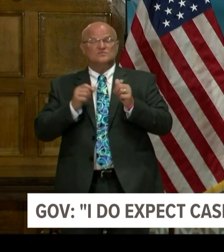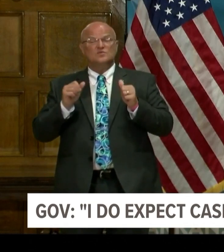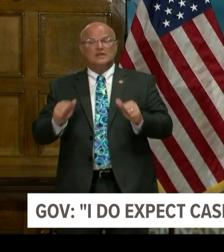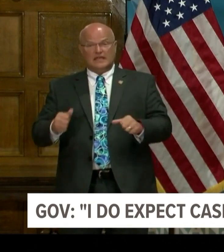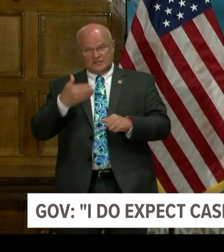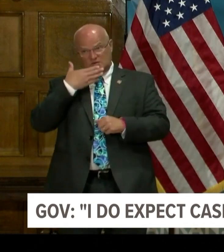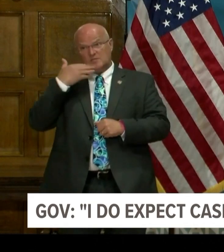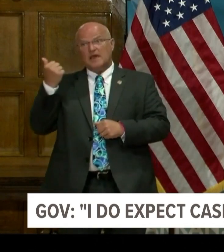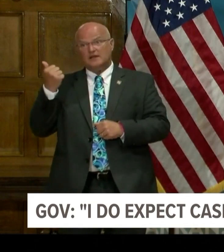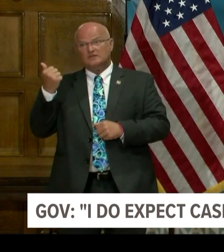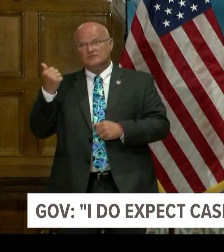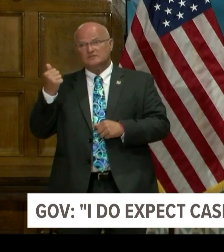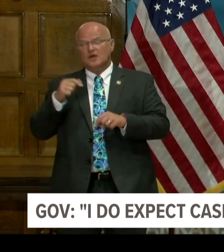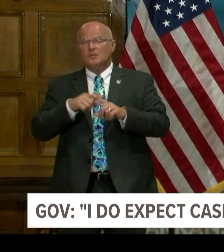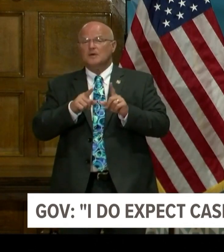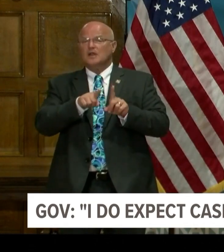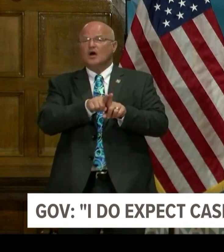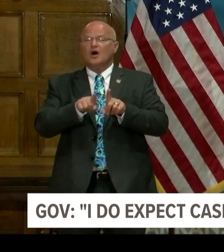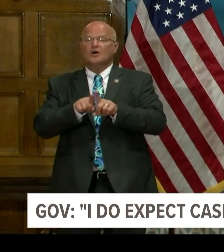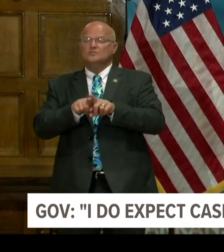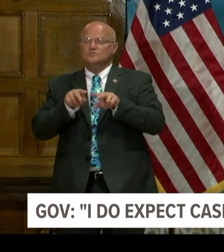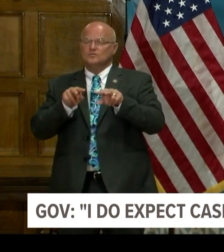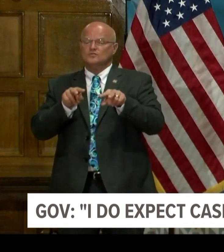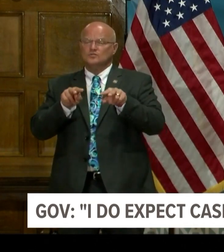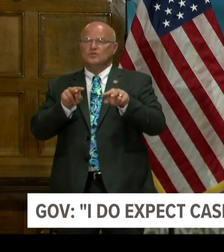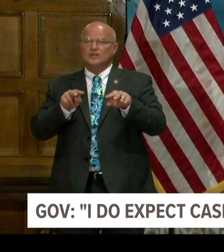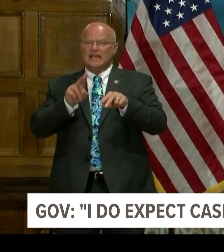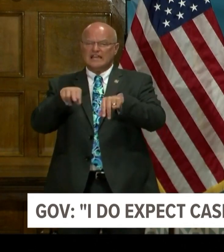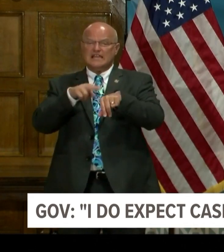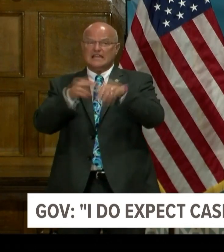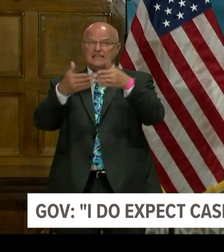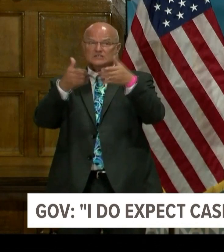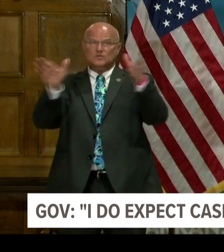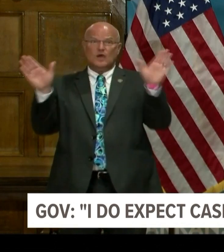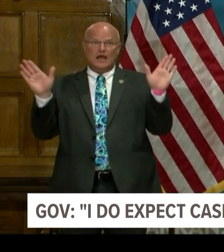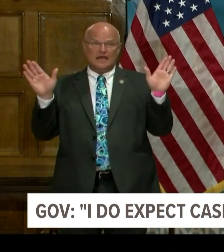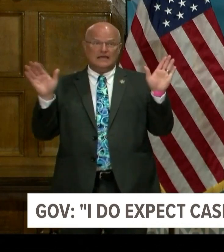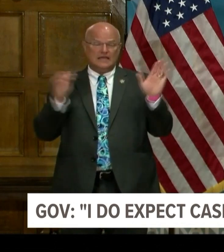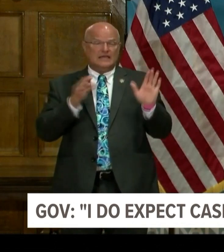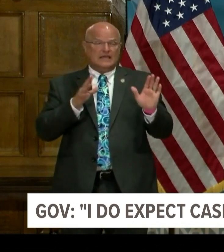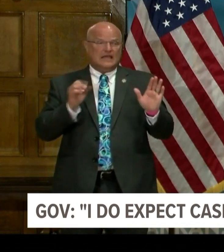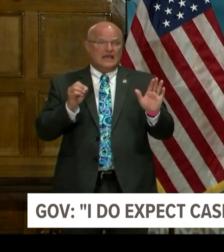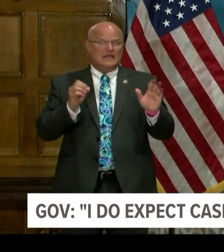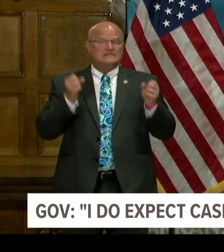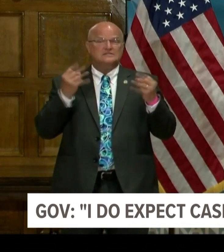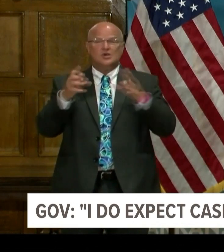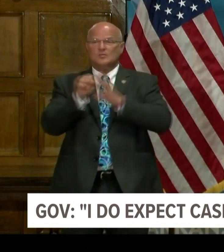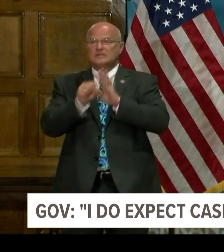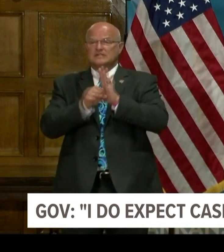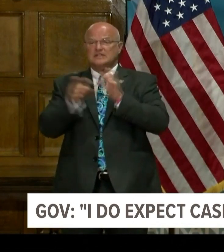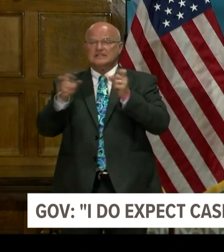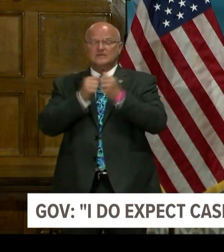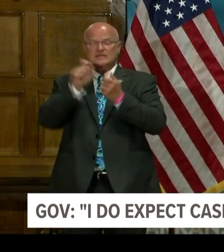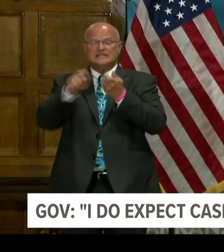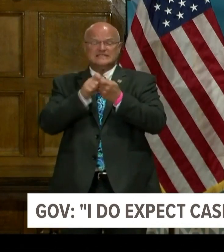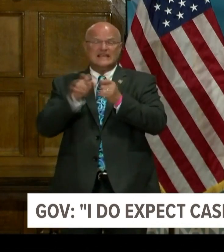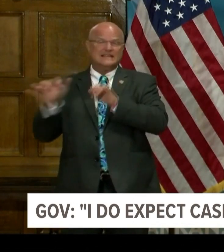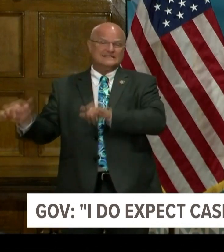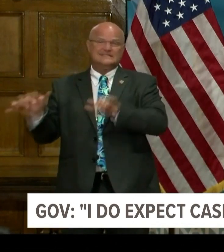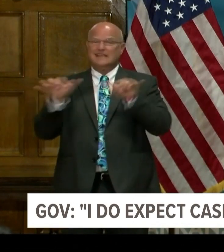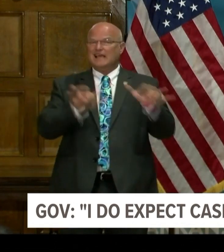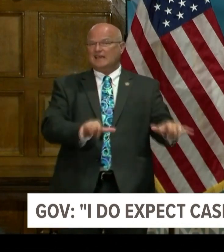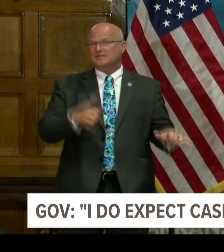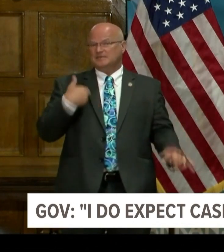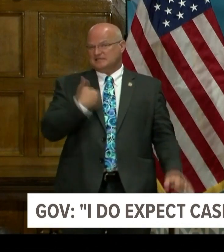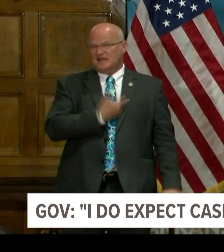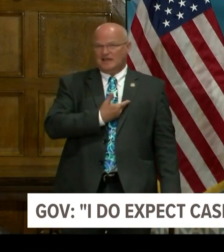better. But you also look at it, nationwide, and so many states are dealing with exactly what we're